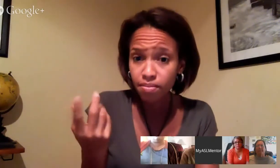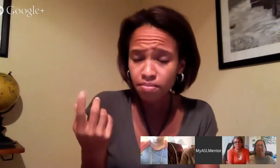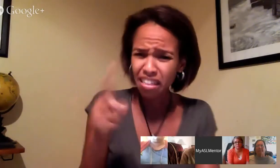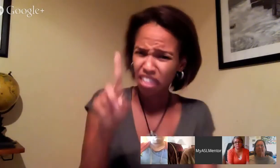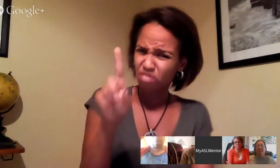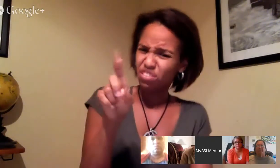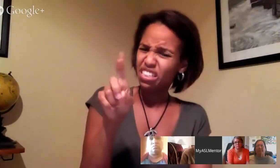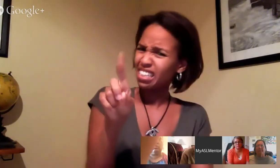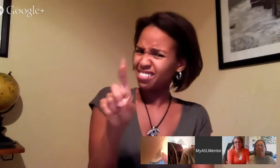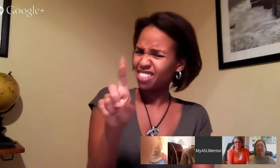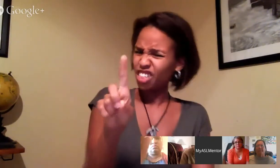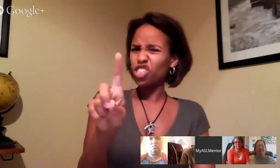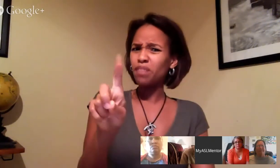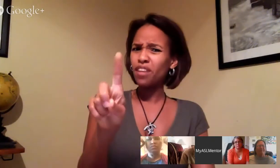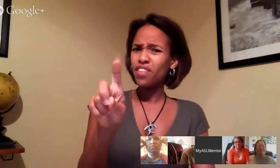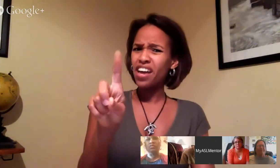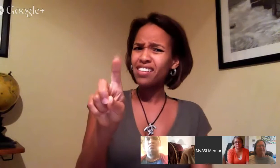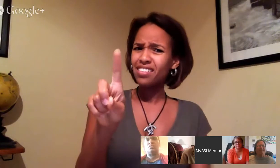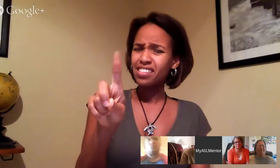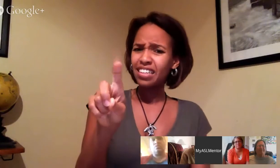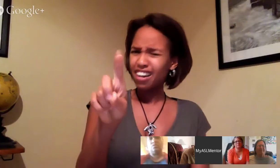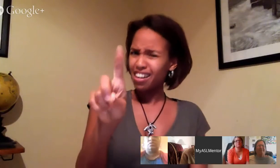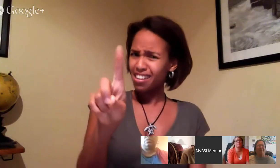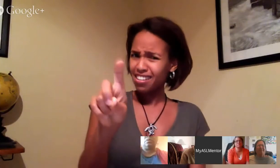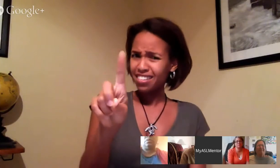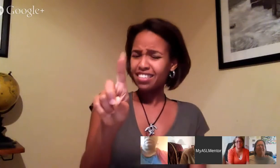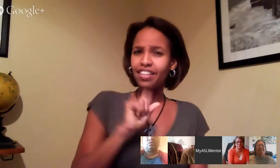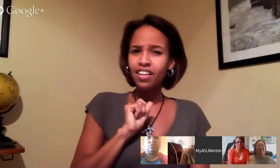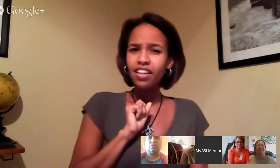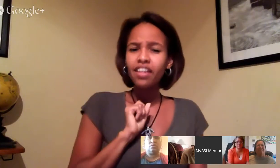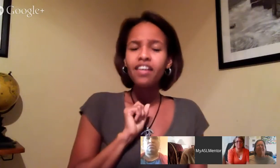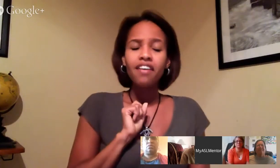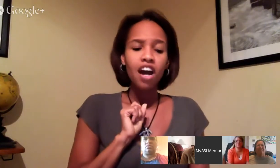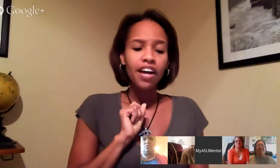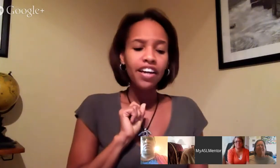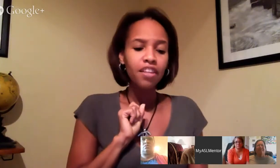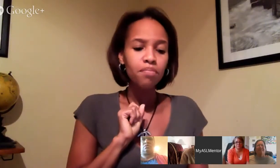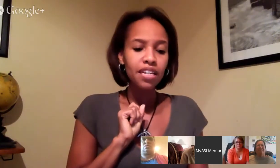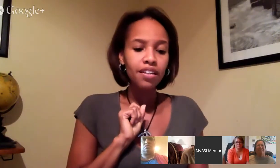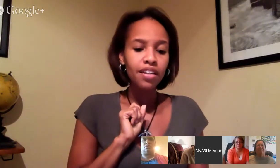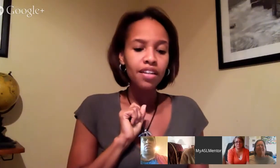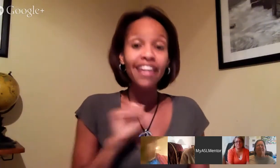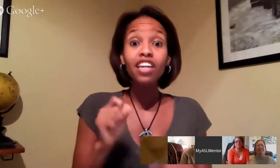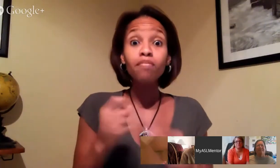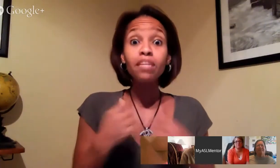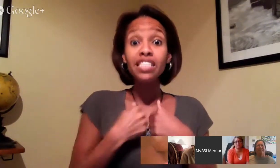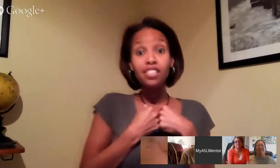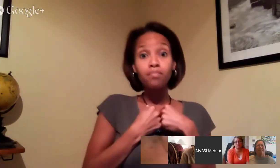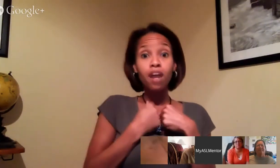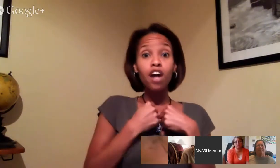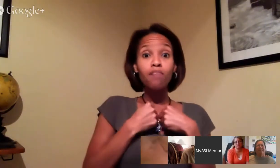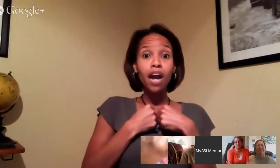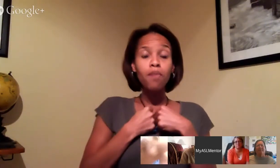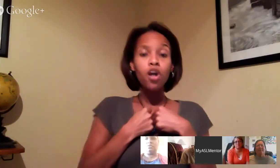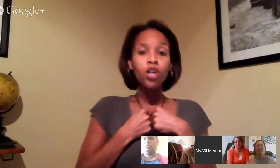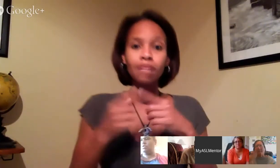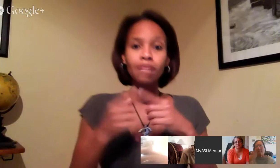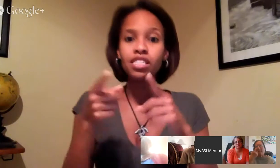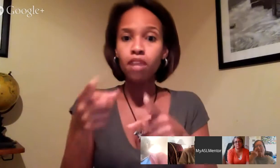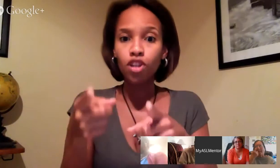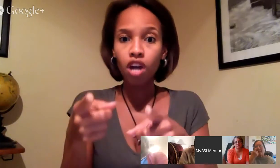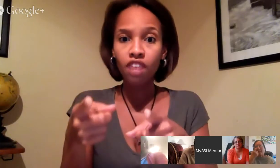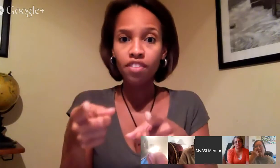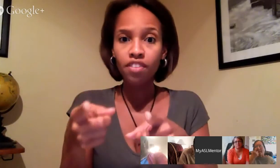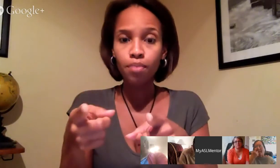skepticism, like really? Are you sure about that? Huh? It can mean skepticism on my part or